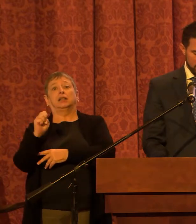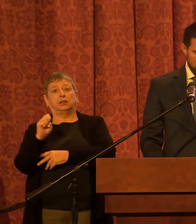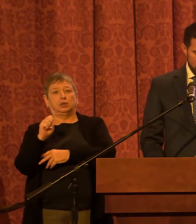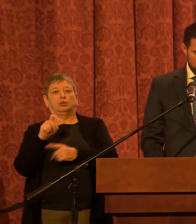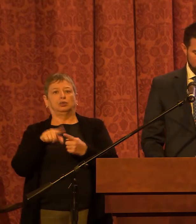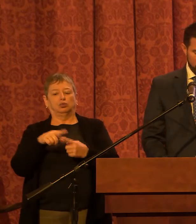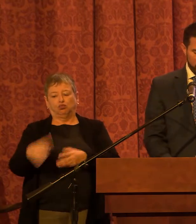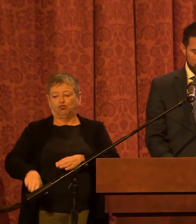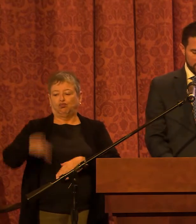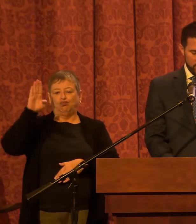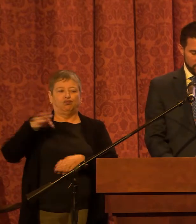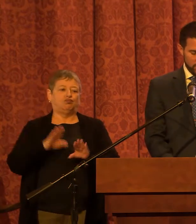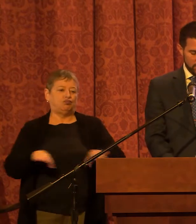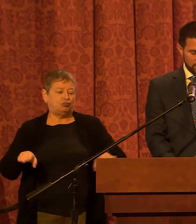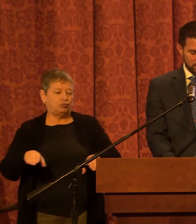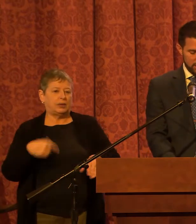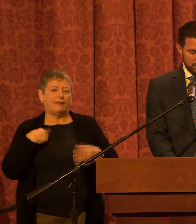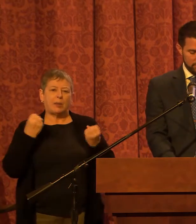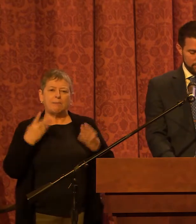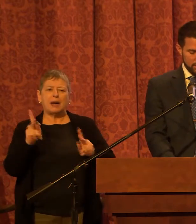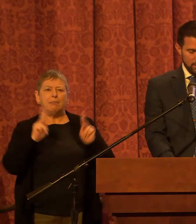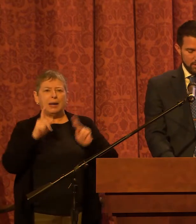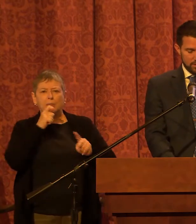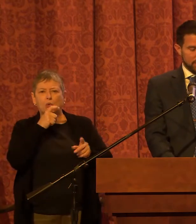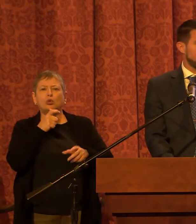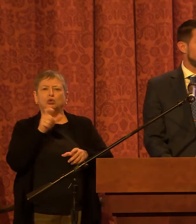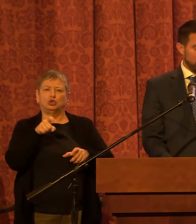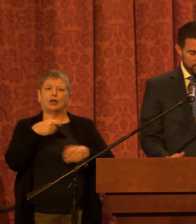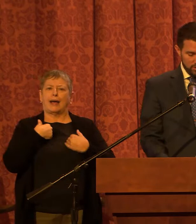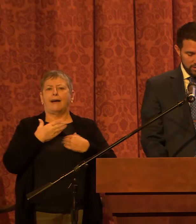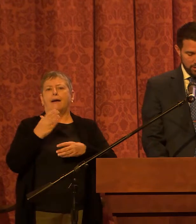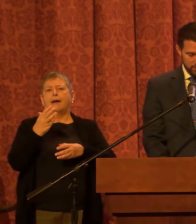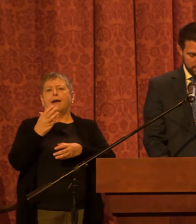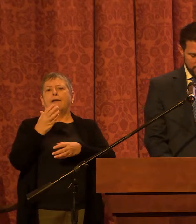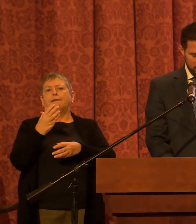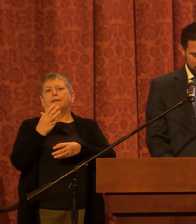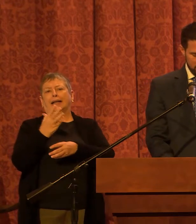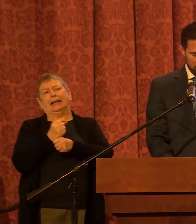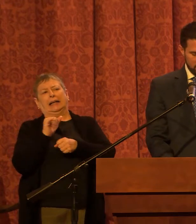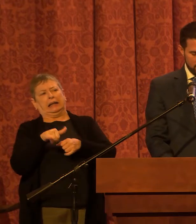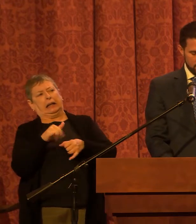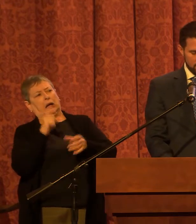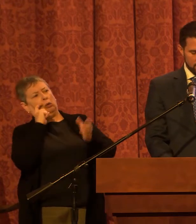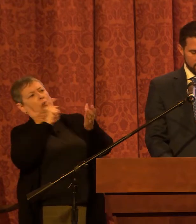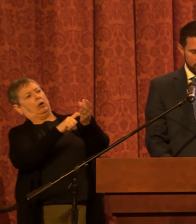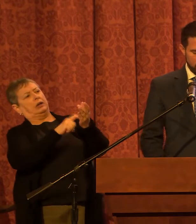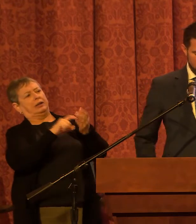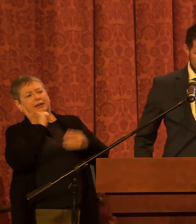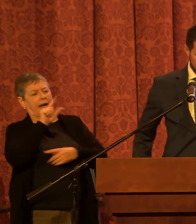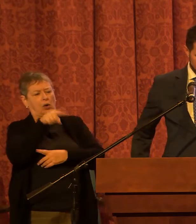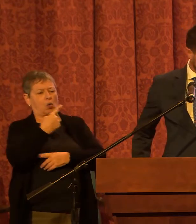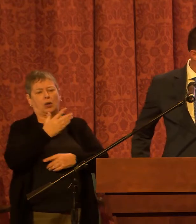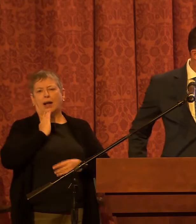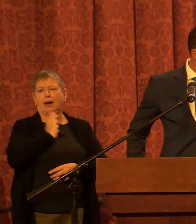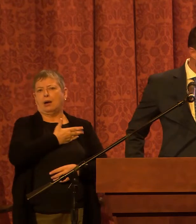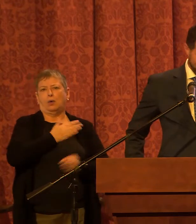triplets. There are many people deserving recognition today. It's not just the family you see here on the stage that's honored with the